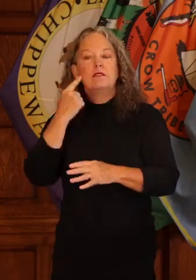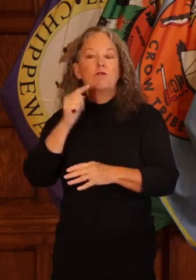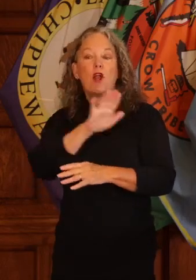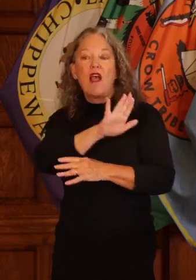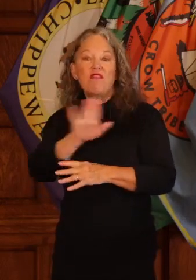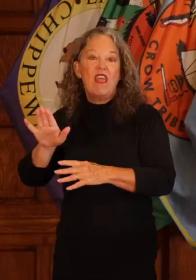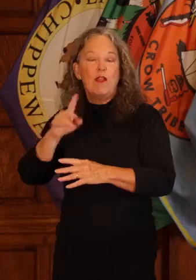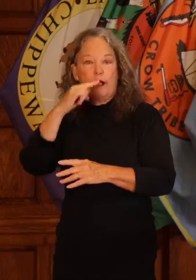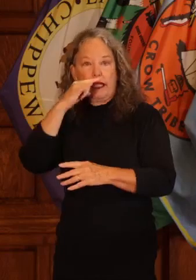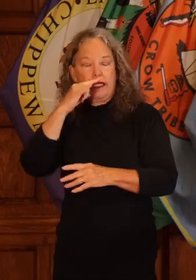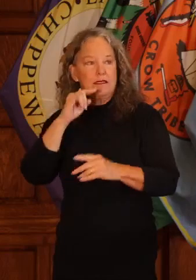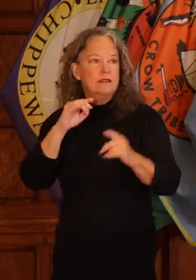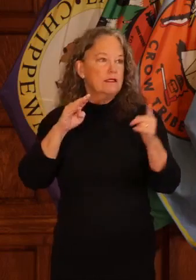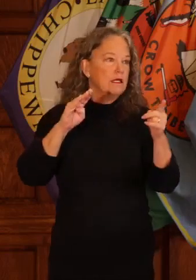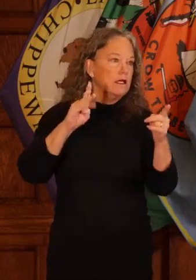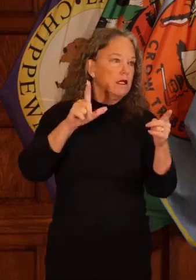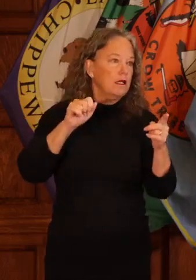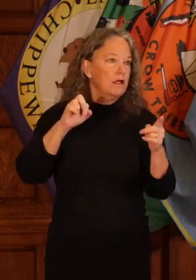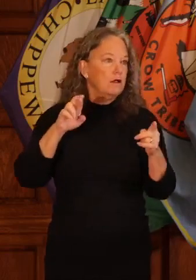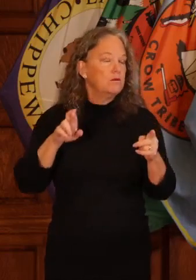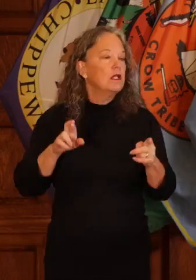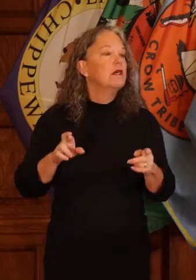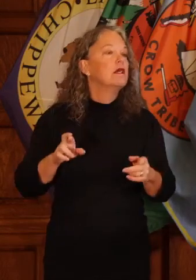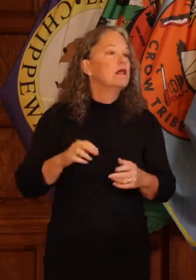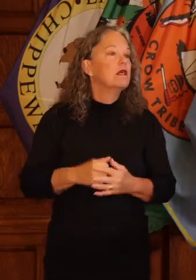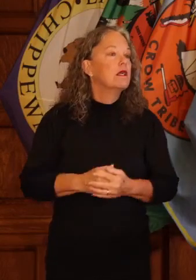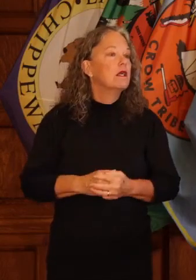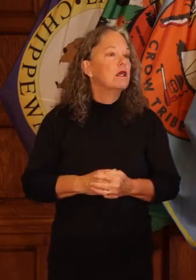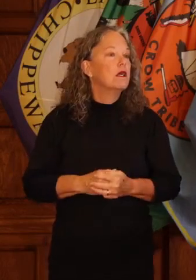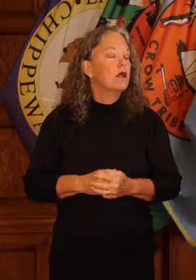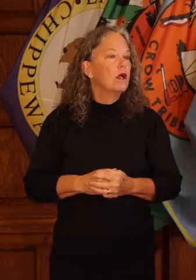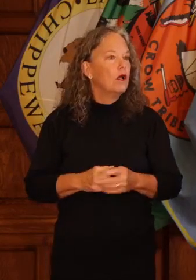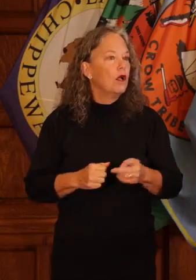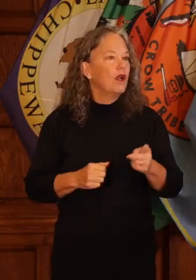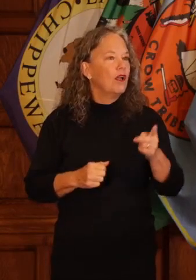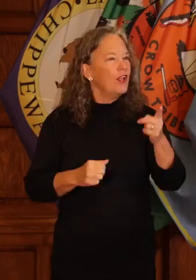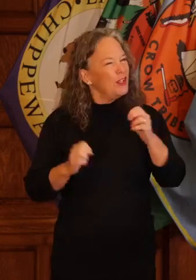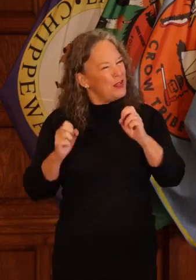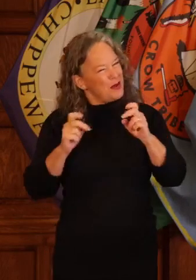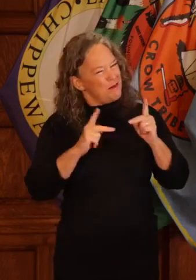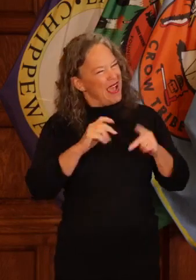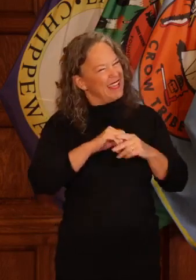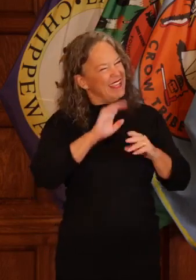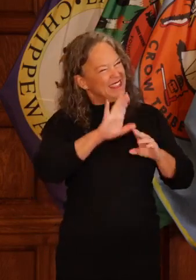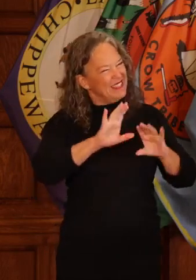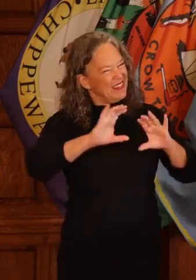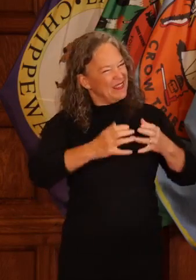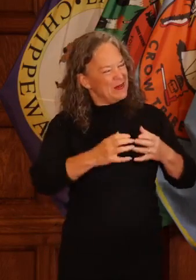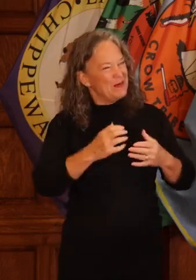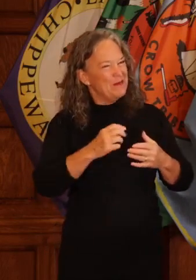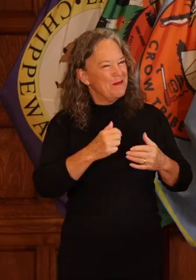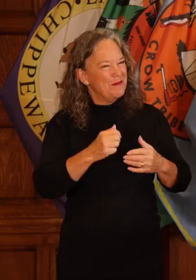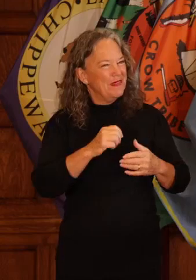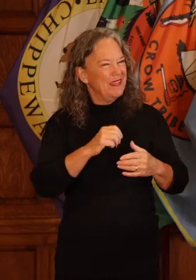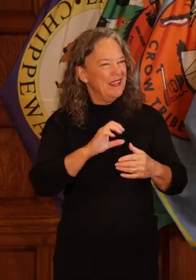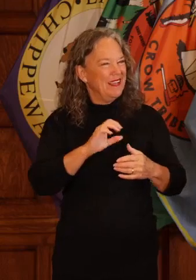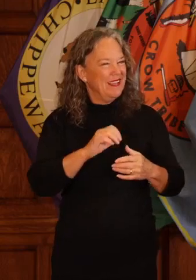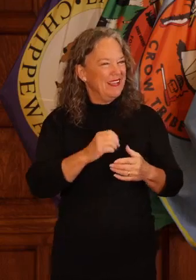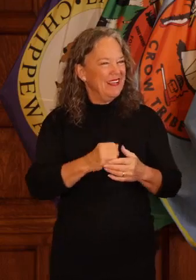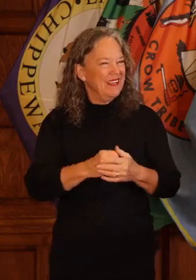Yeah. Blair Miller with the newspapers. On the 1 million. You're back in your caucus again. Yeah, I know, right? There's like so